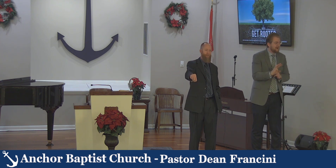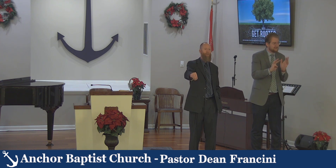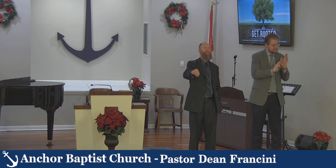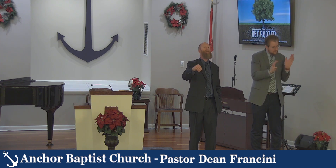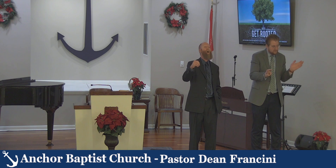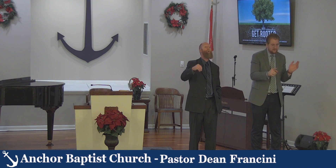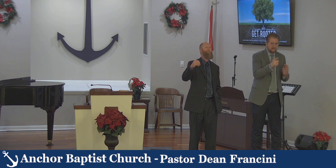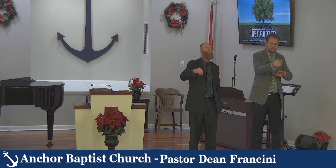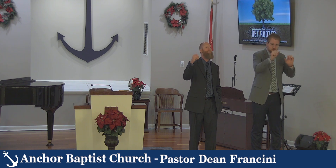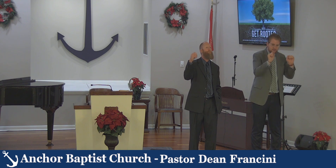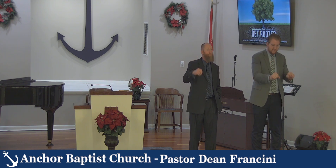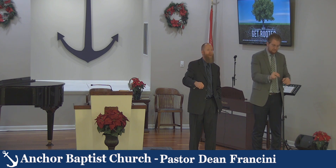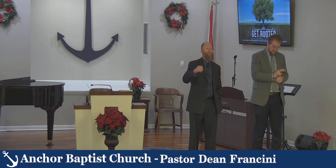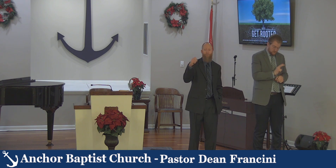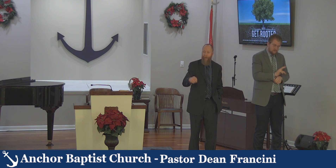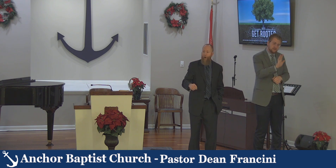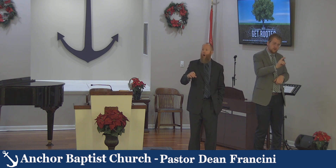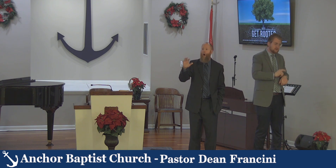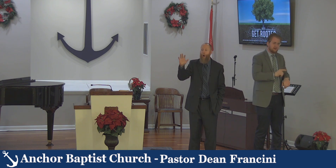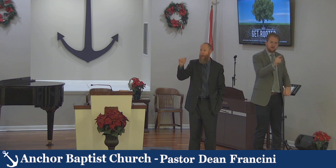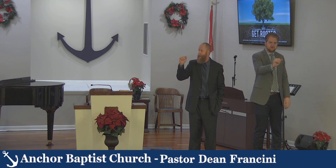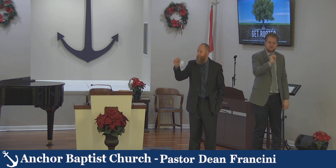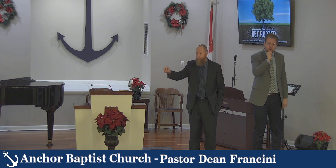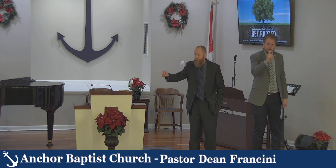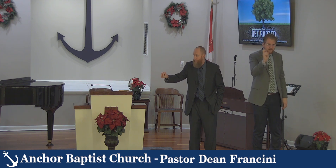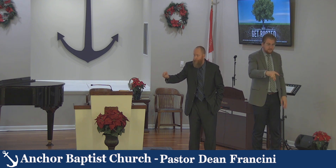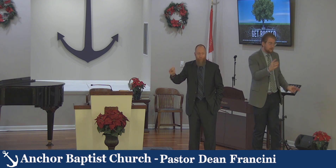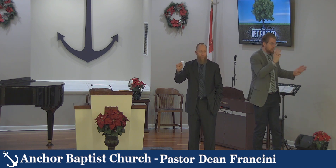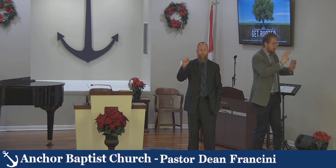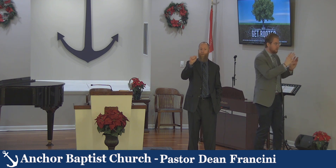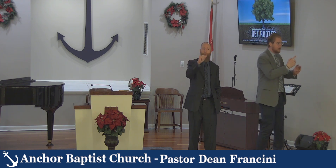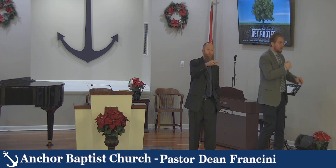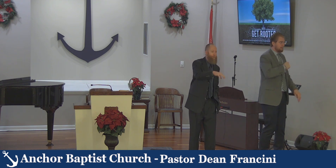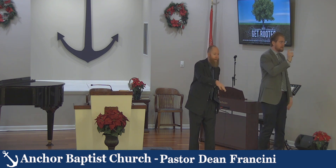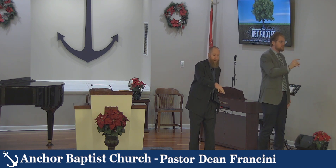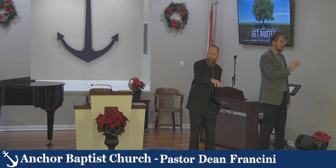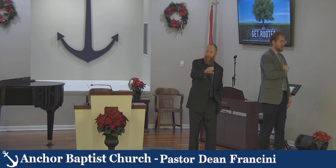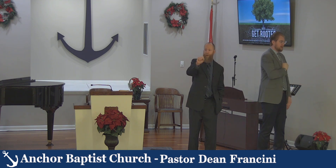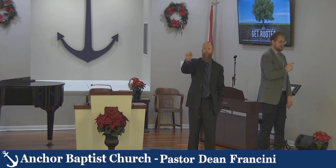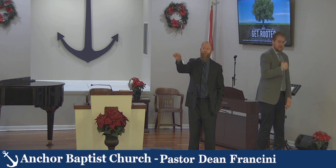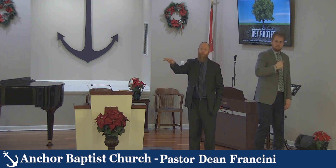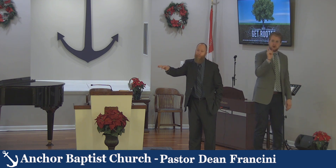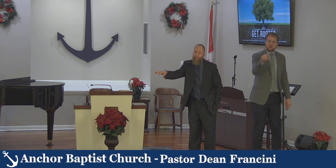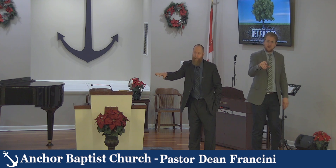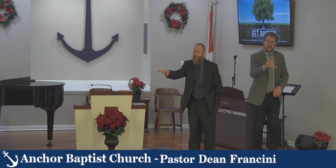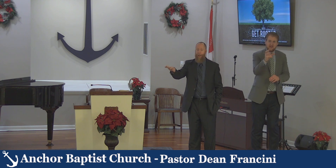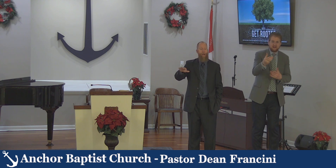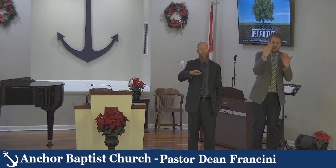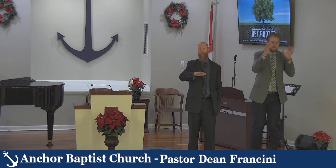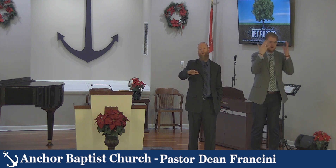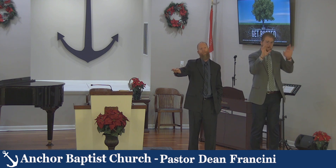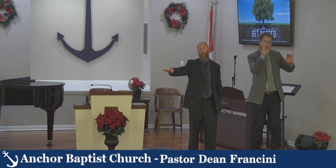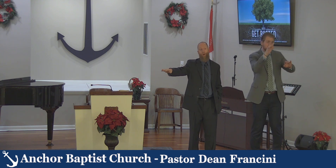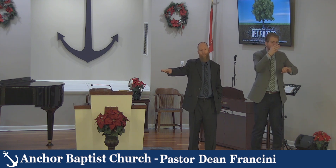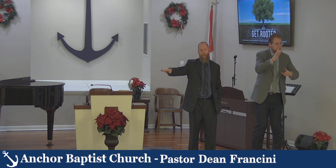time in and not be so fretting about, am I supposed to be a missionary? Am I supposed to be in Africa? Am I supposed to be in India? I'm not discarding that.